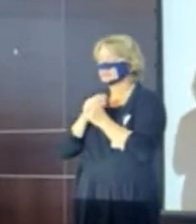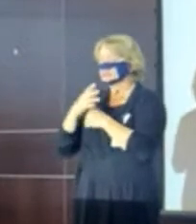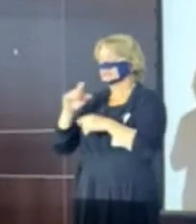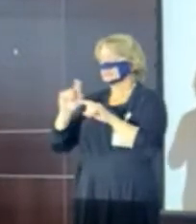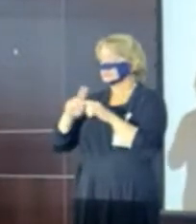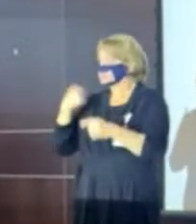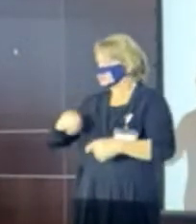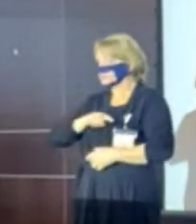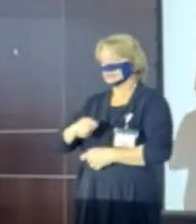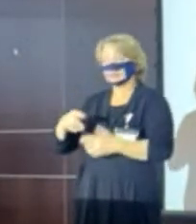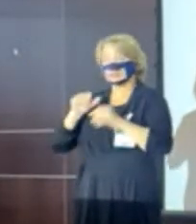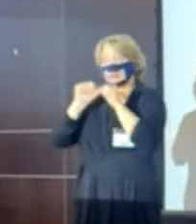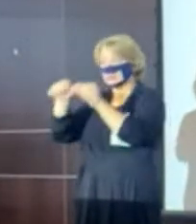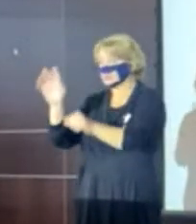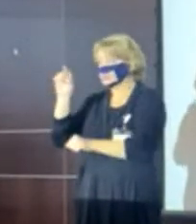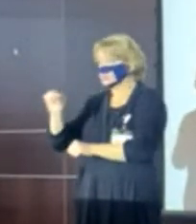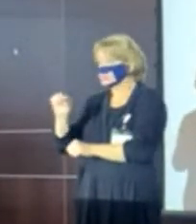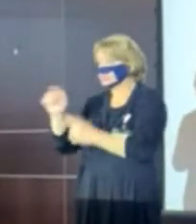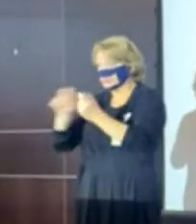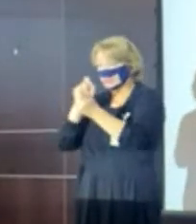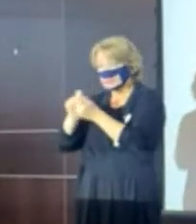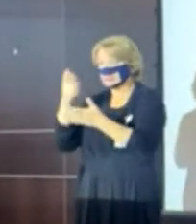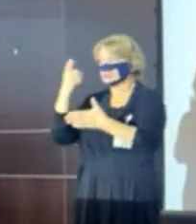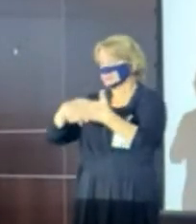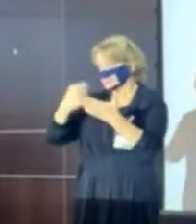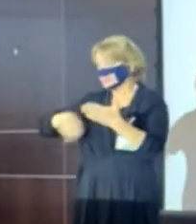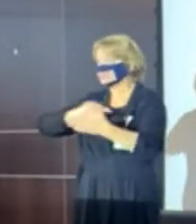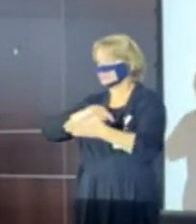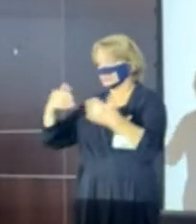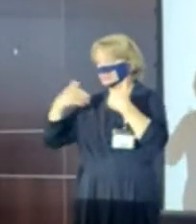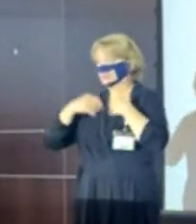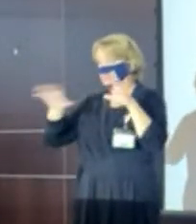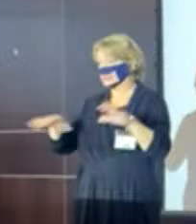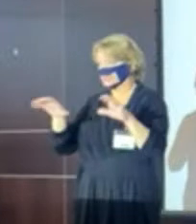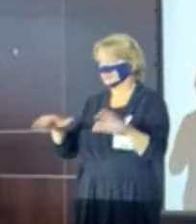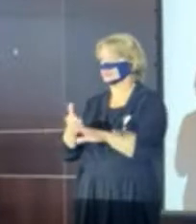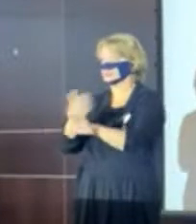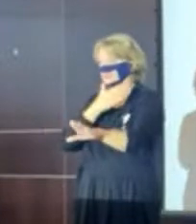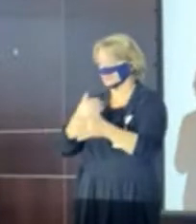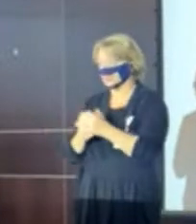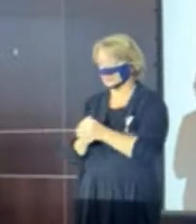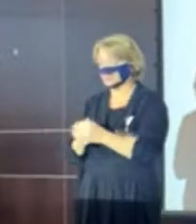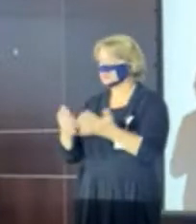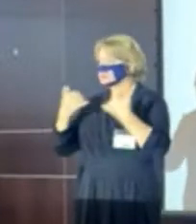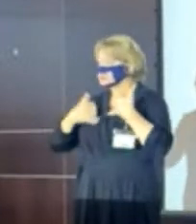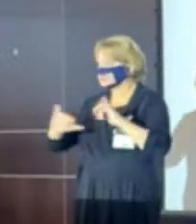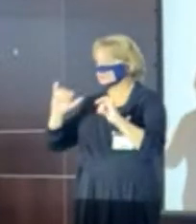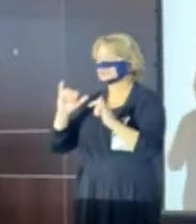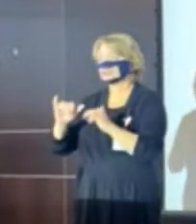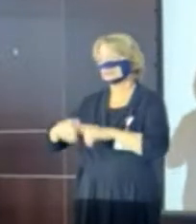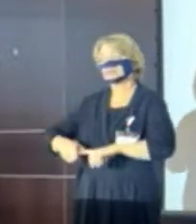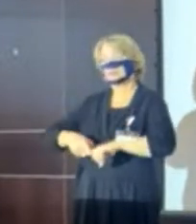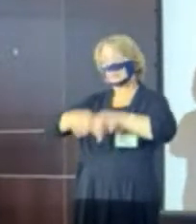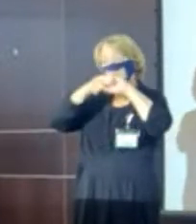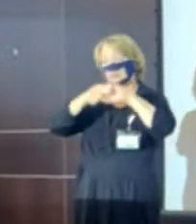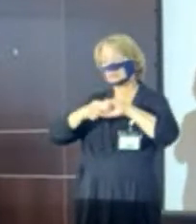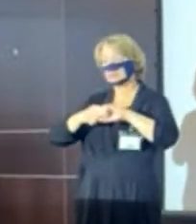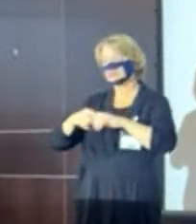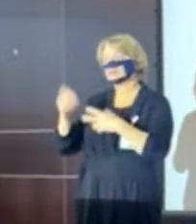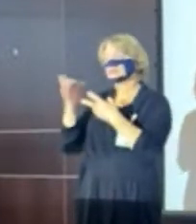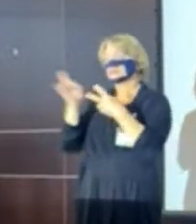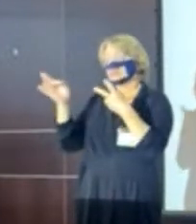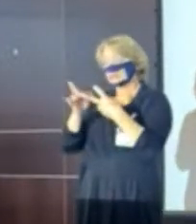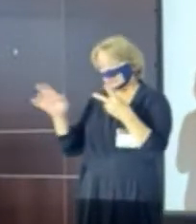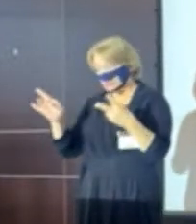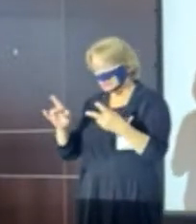we've done before through create capacity. We're still holding on elective cases. We would like to get